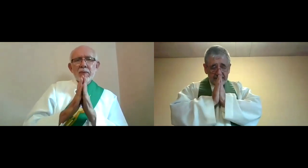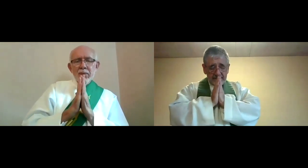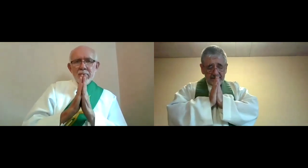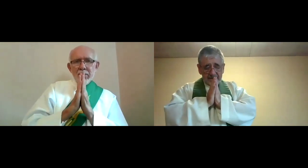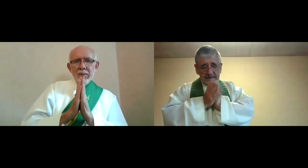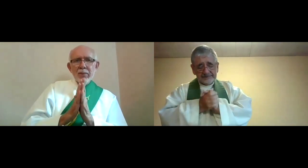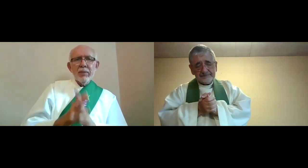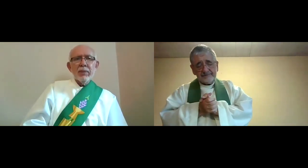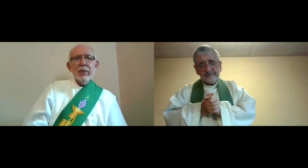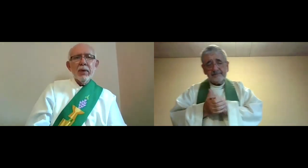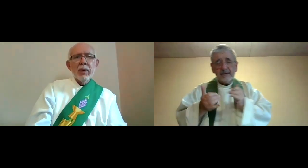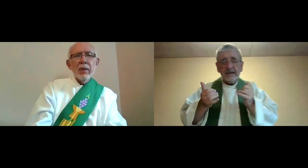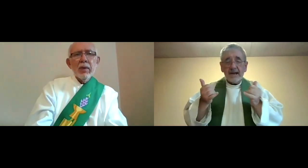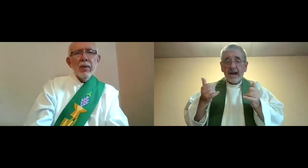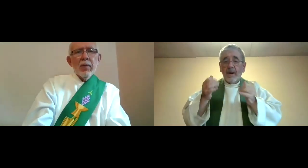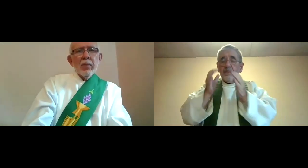Lord, receive our prayer.